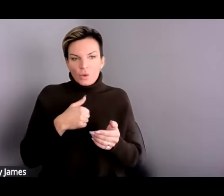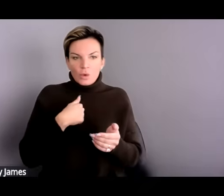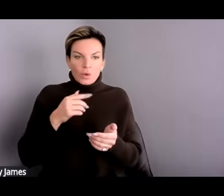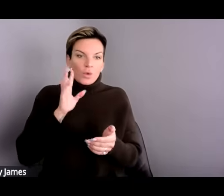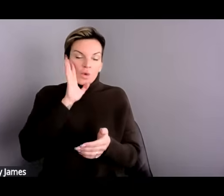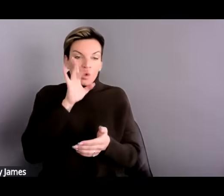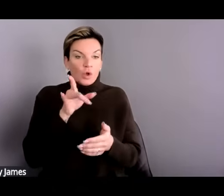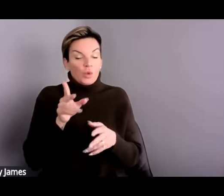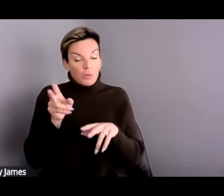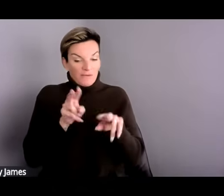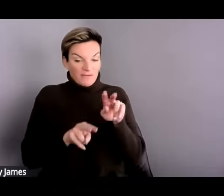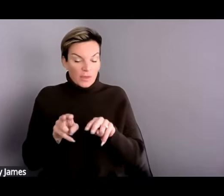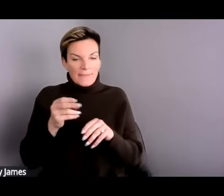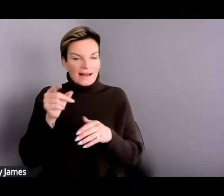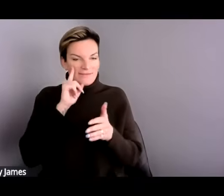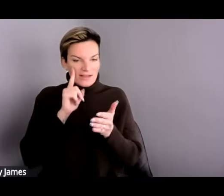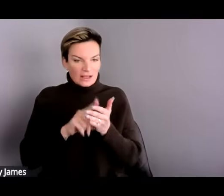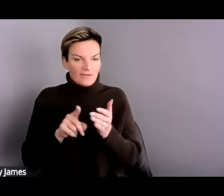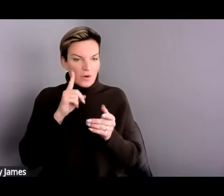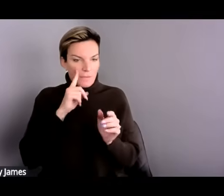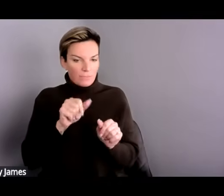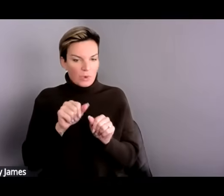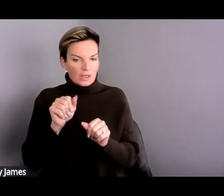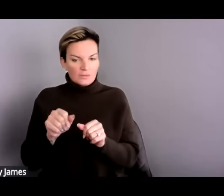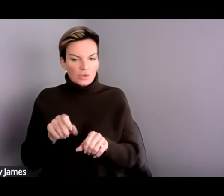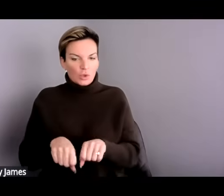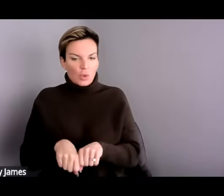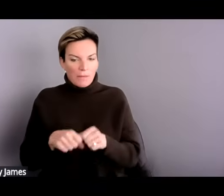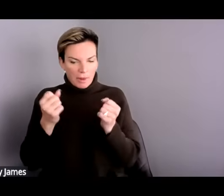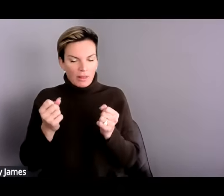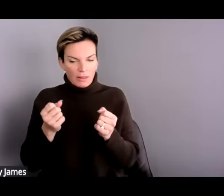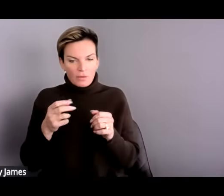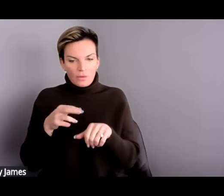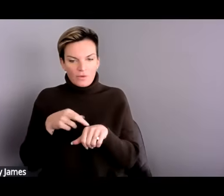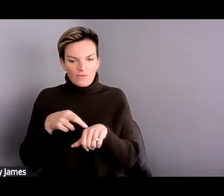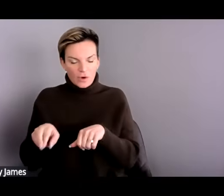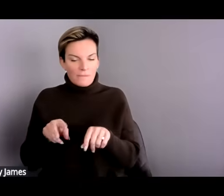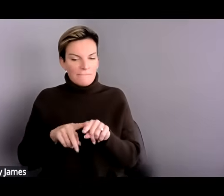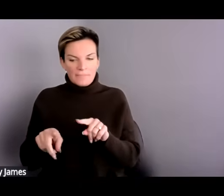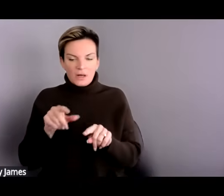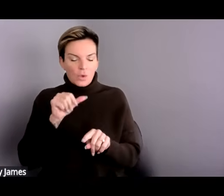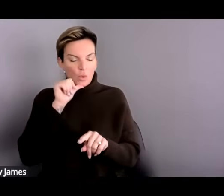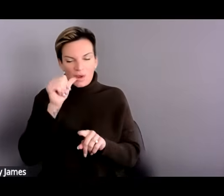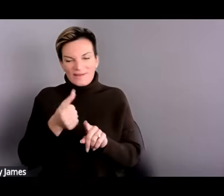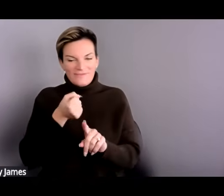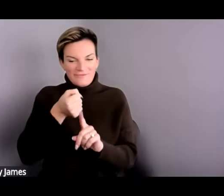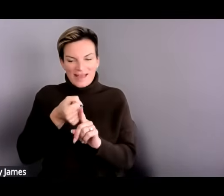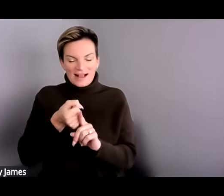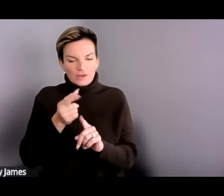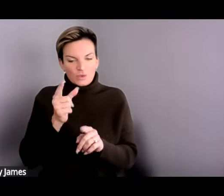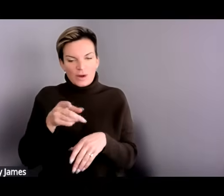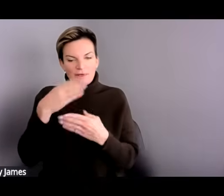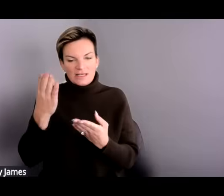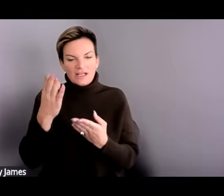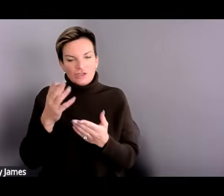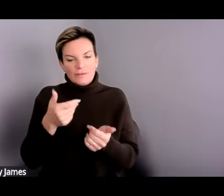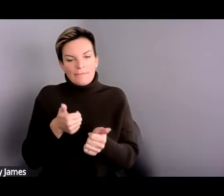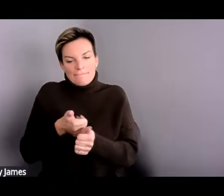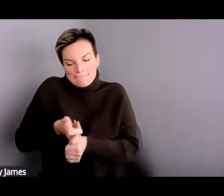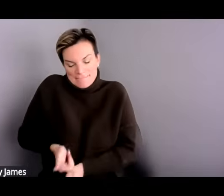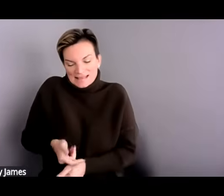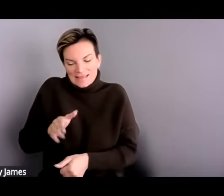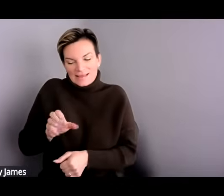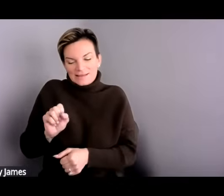review those and investigate them for possible criminal referral, but it wouldn't affect the recommendation based on the sample if